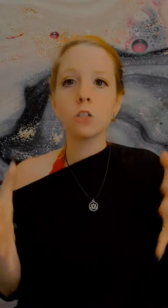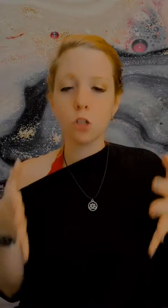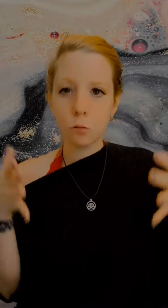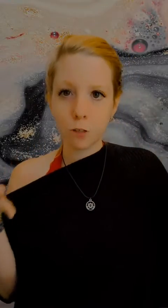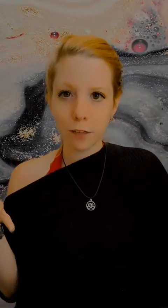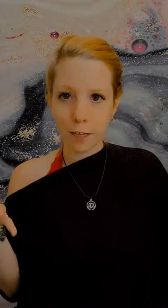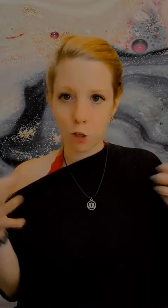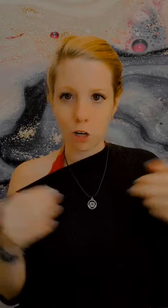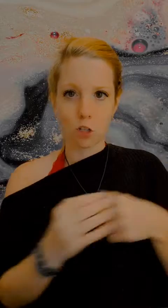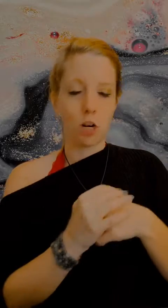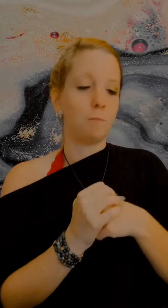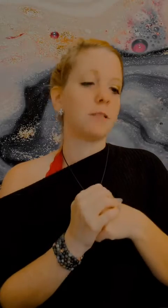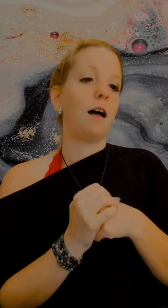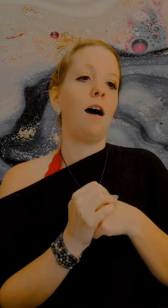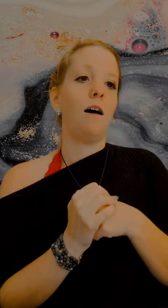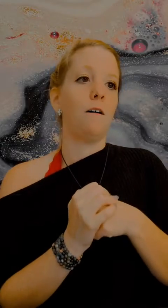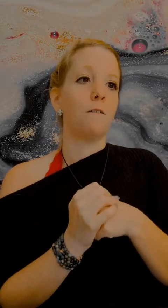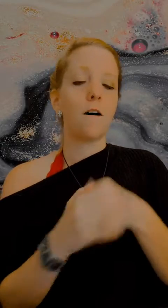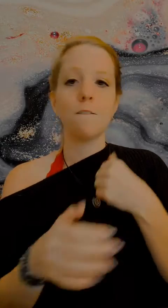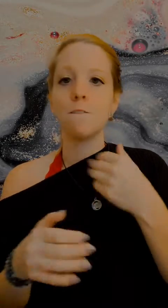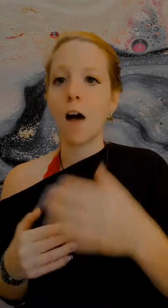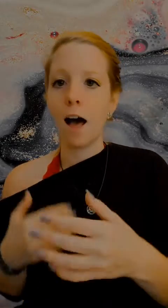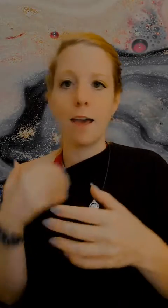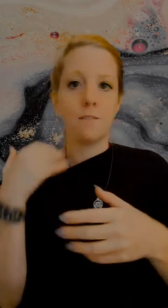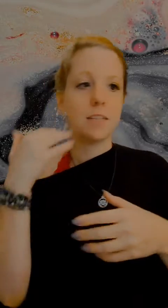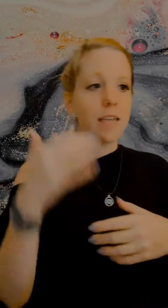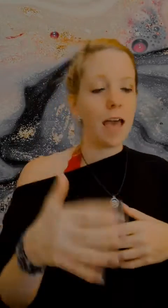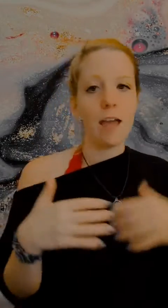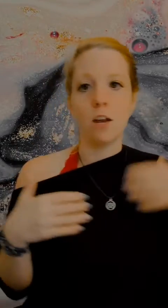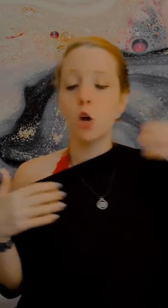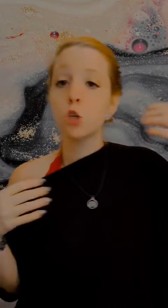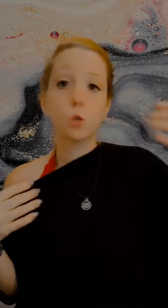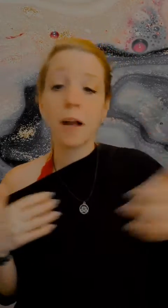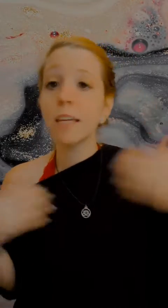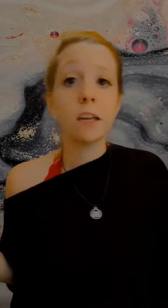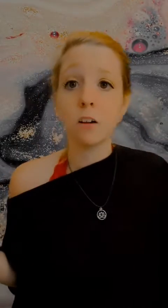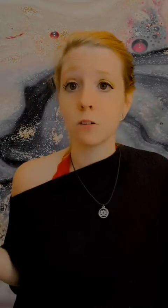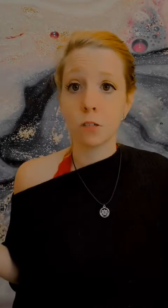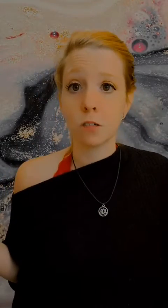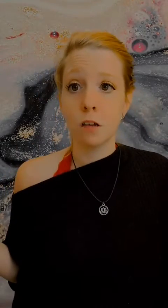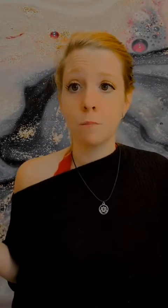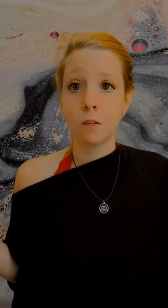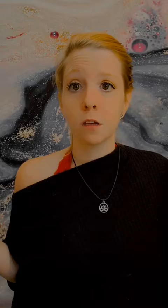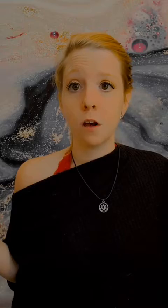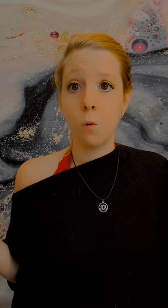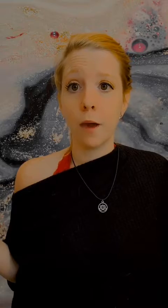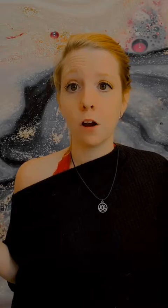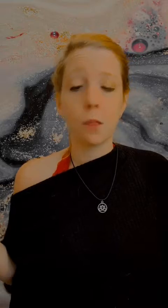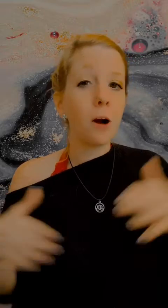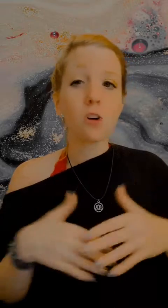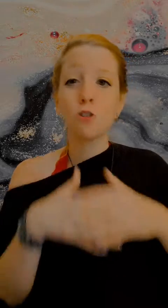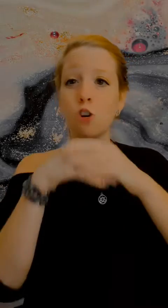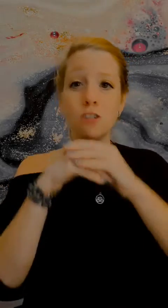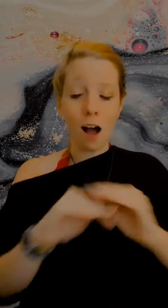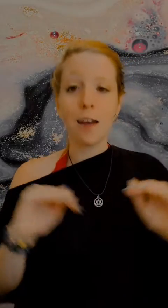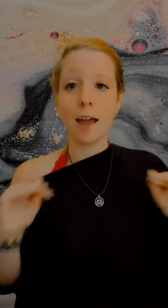long-term relationships of 5, 10, 20 years where the partners are not